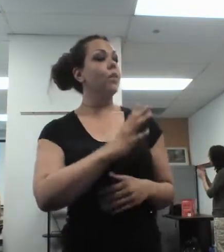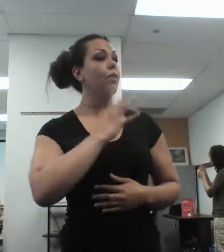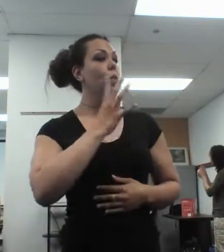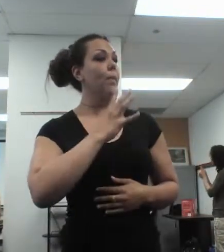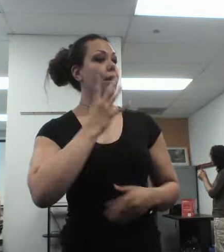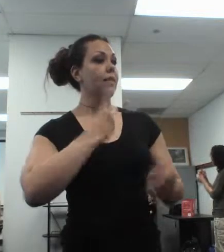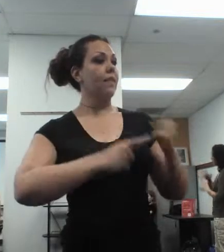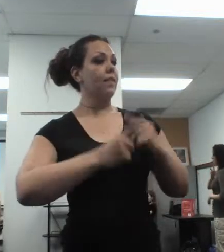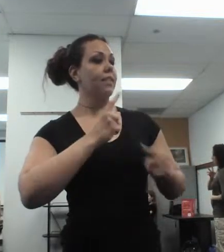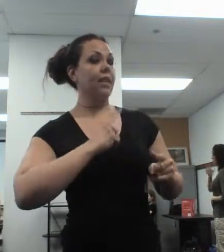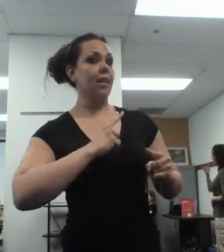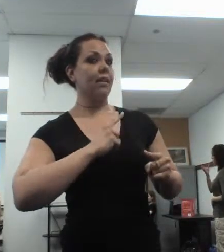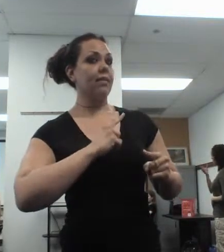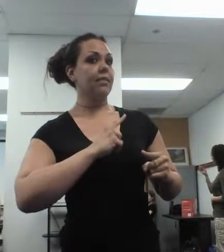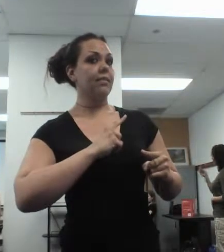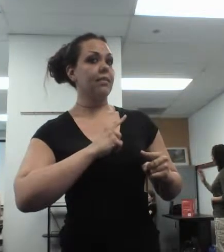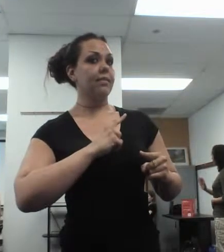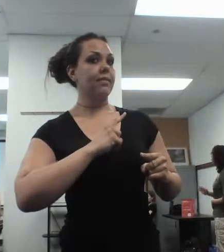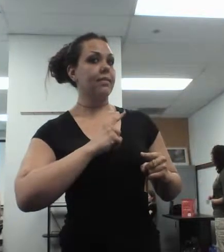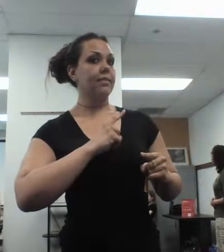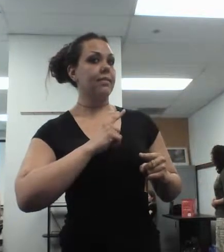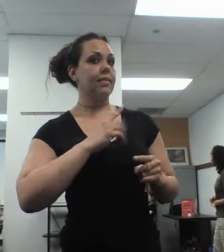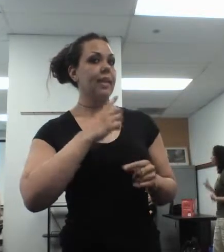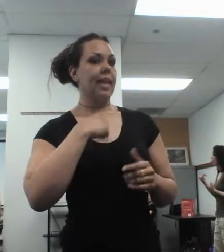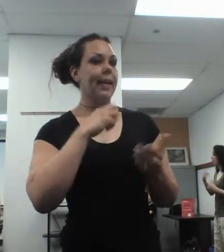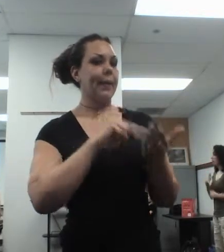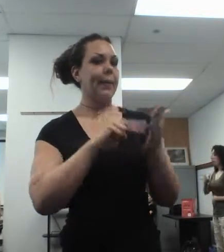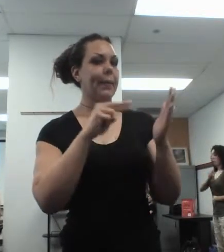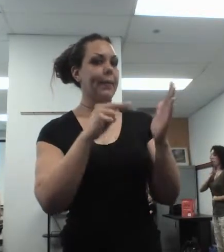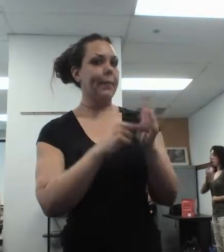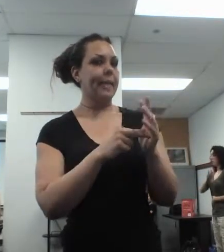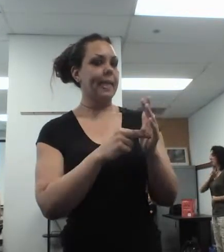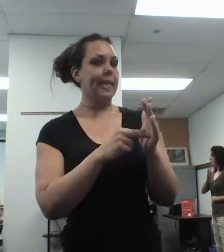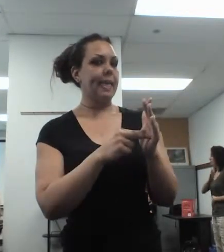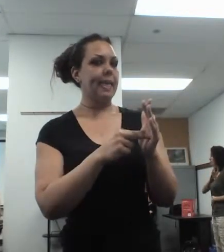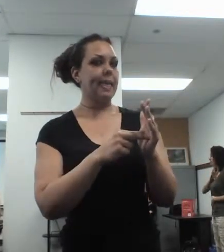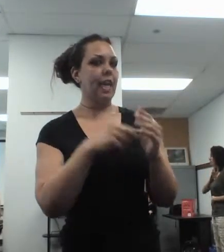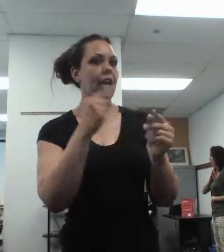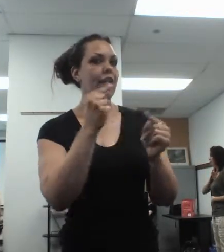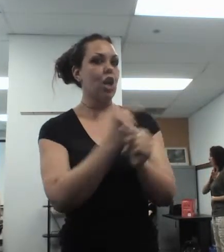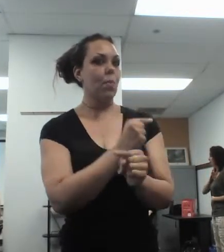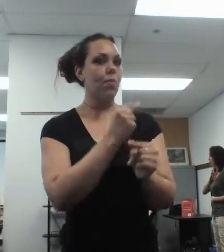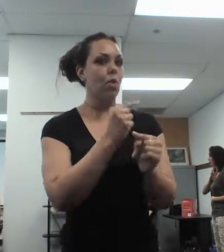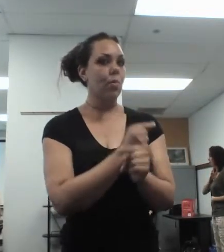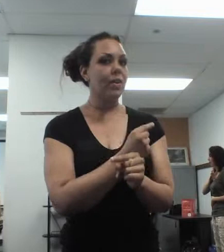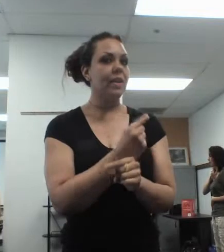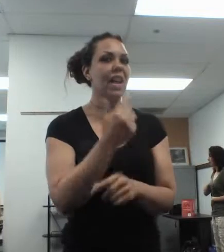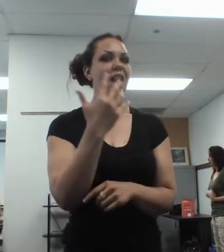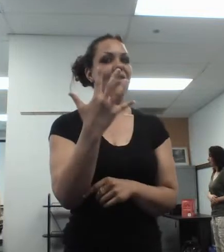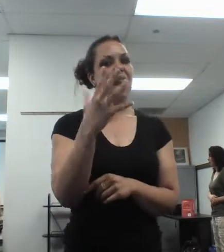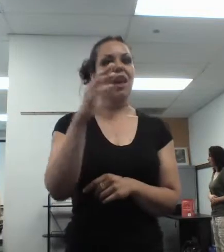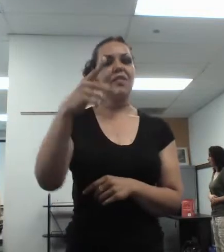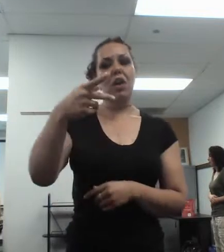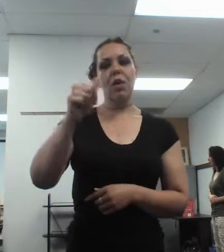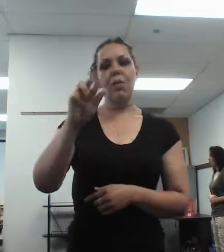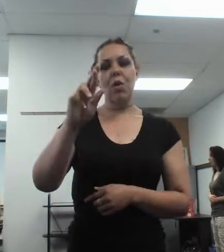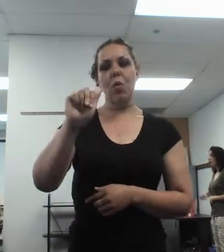I'm referring to the appropriate 5 parameters of a sign. Remember?